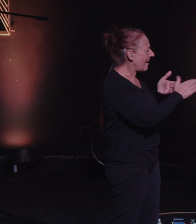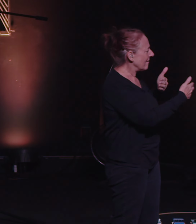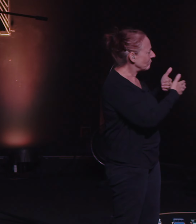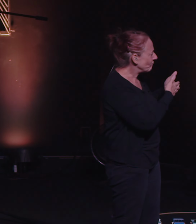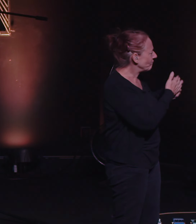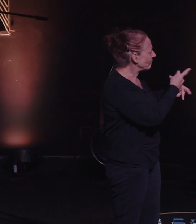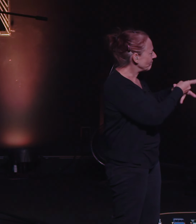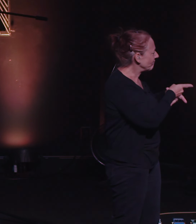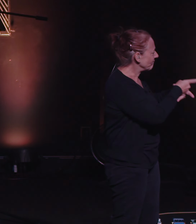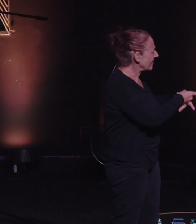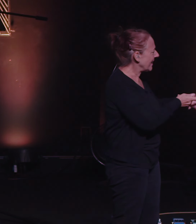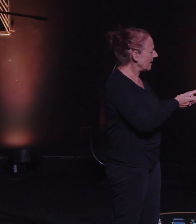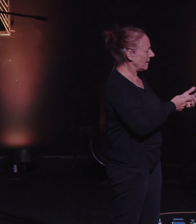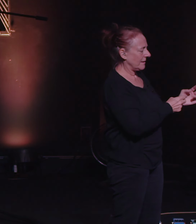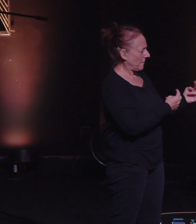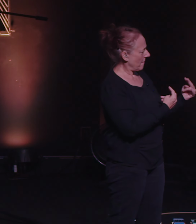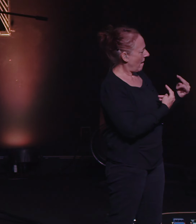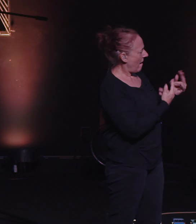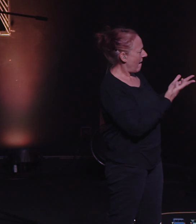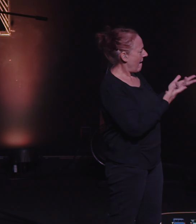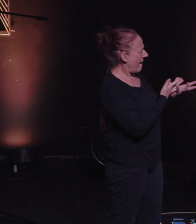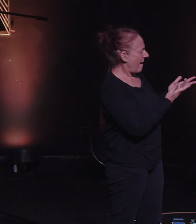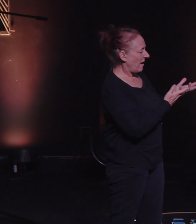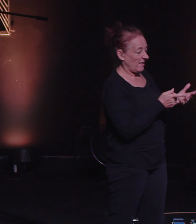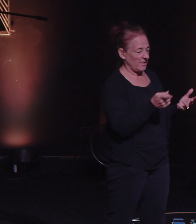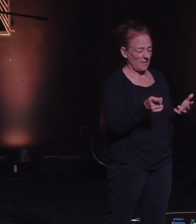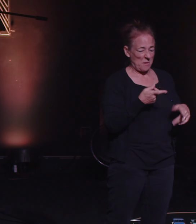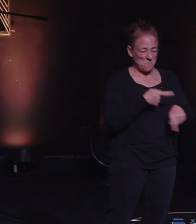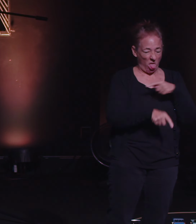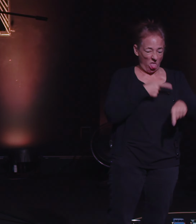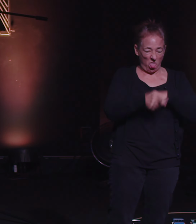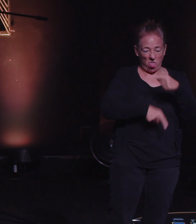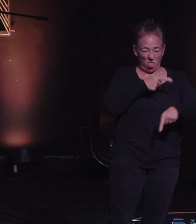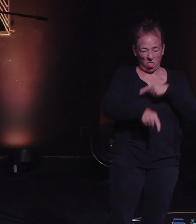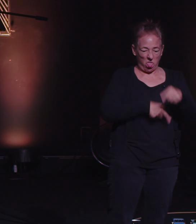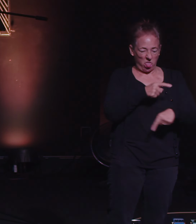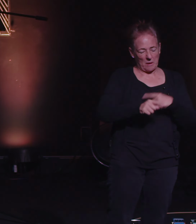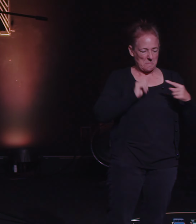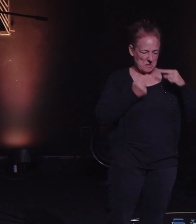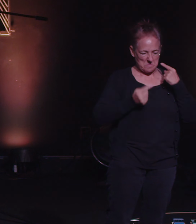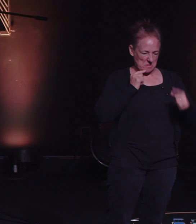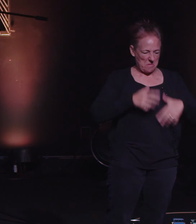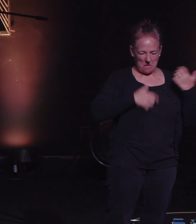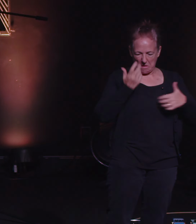remember, the world doesn't see flavor right now. The world sees bitter